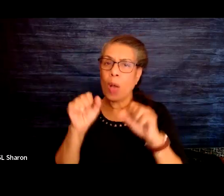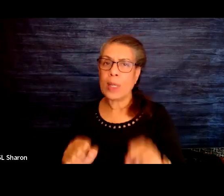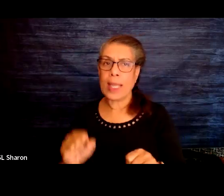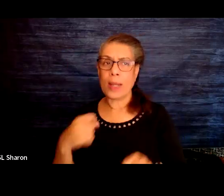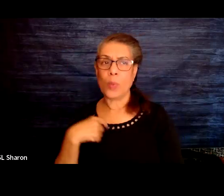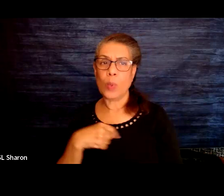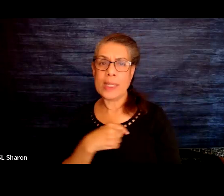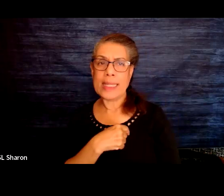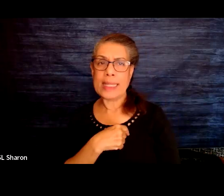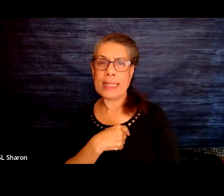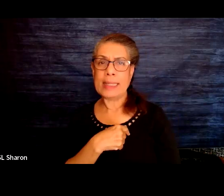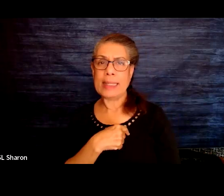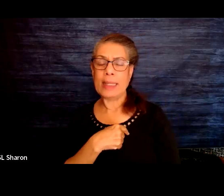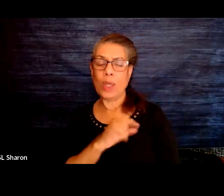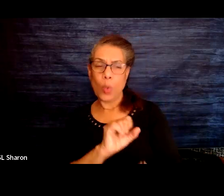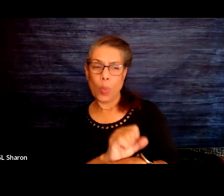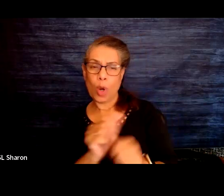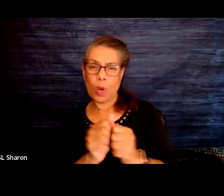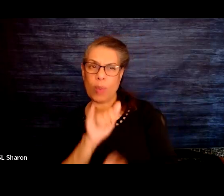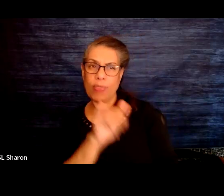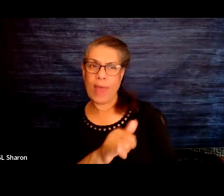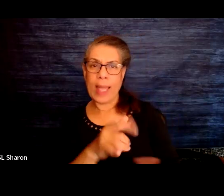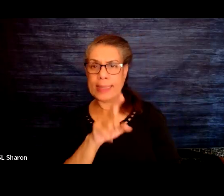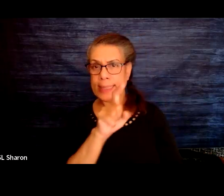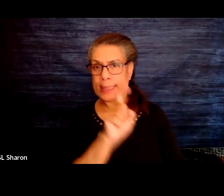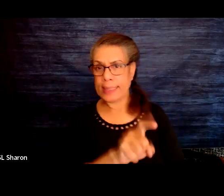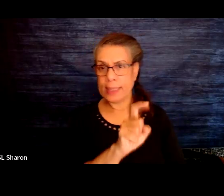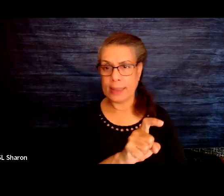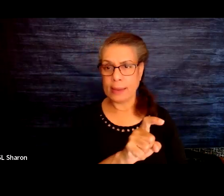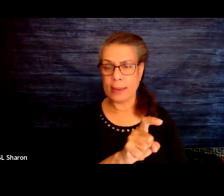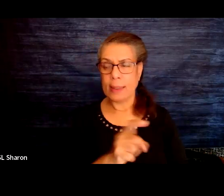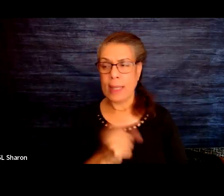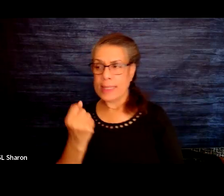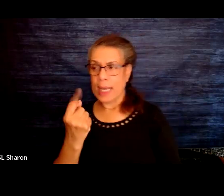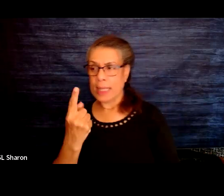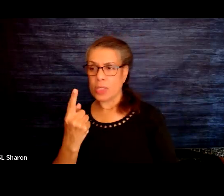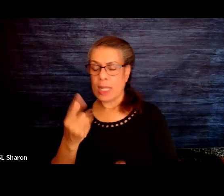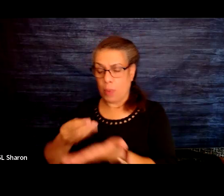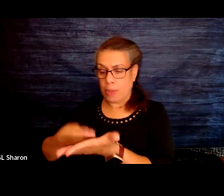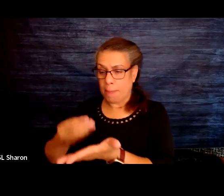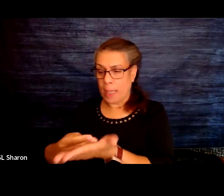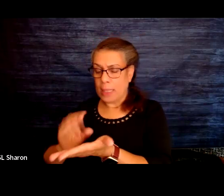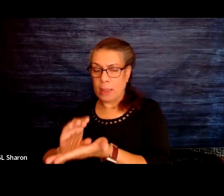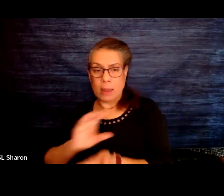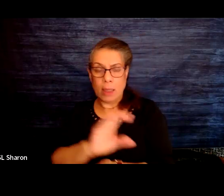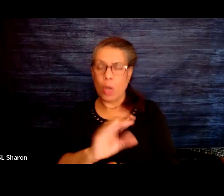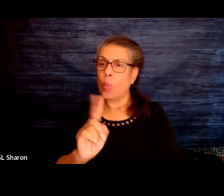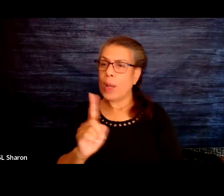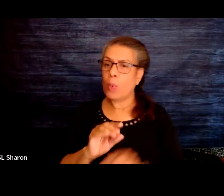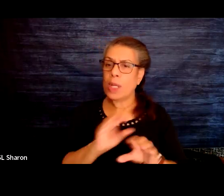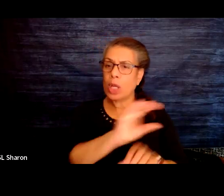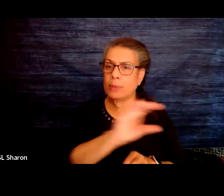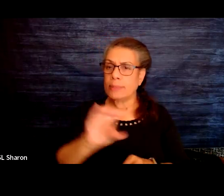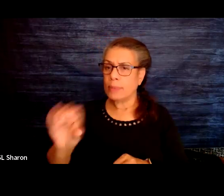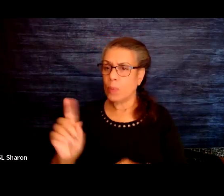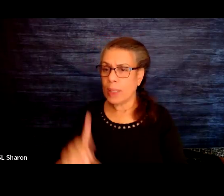to grapple with that and then sort of understand where we're directing our resources. So Yeah,